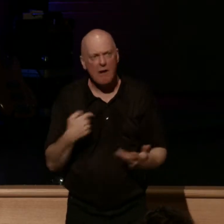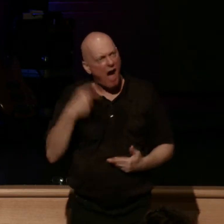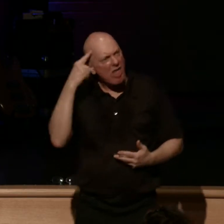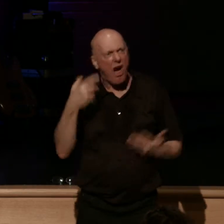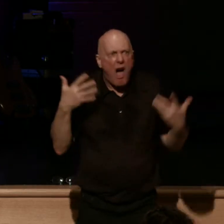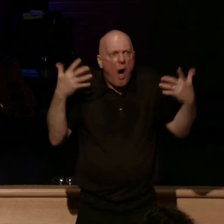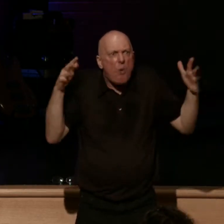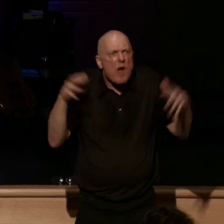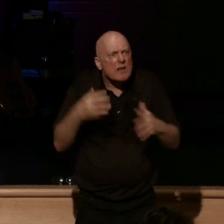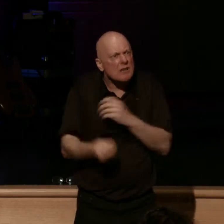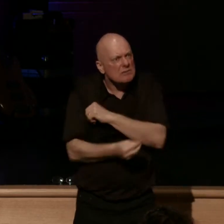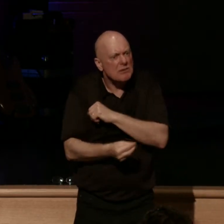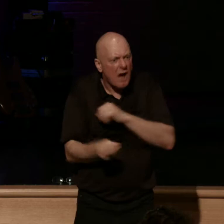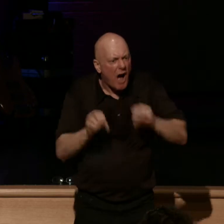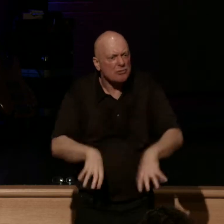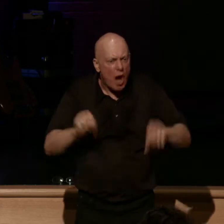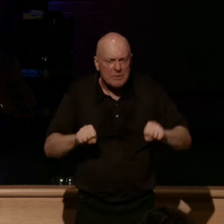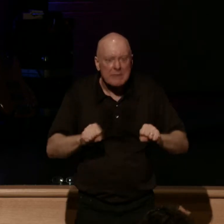adopted already.